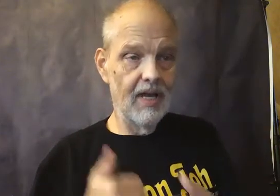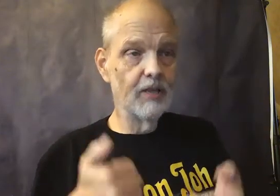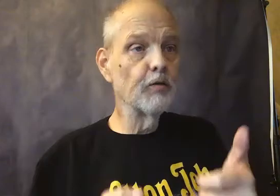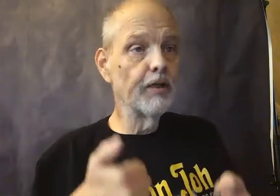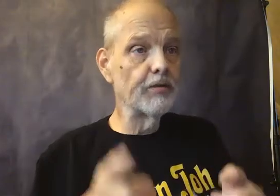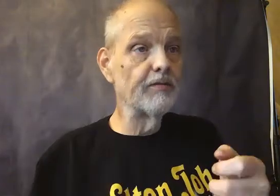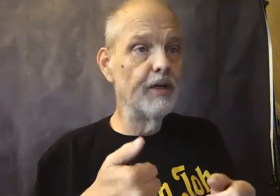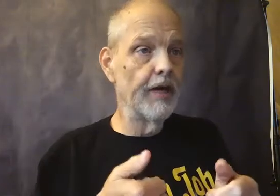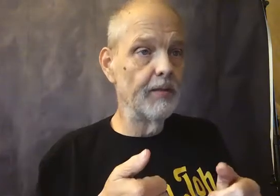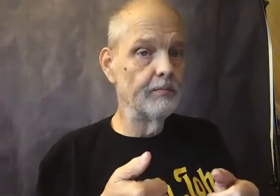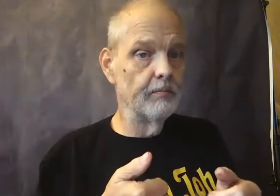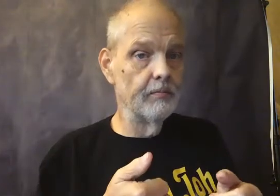It's really close to video game.